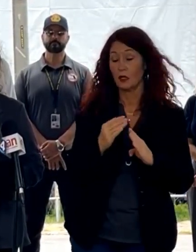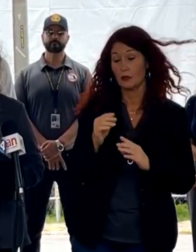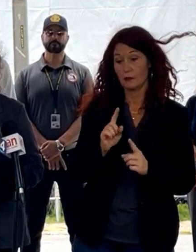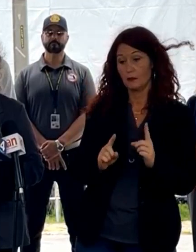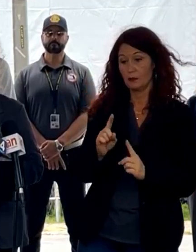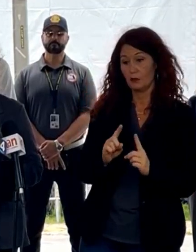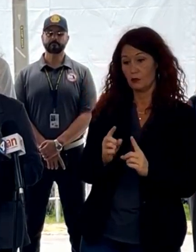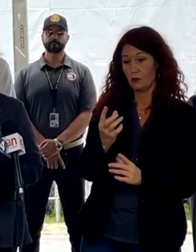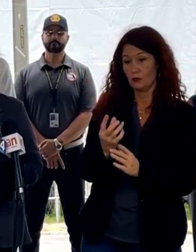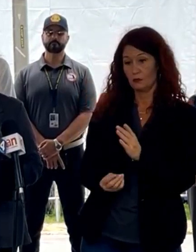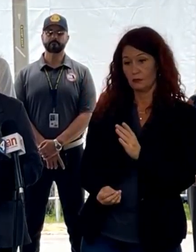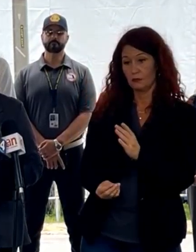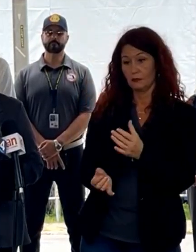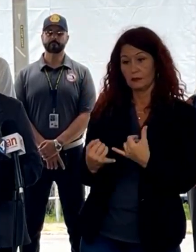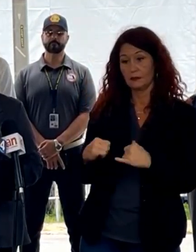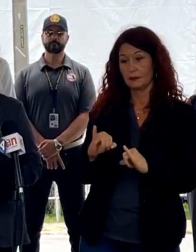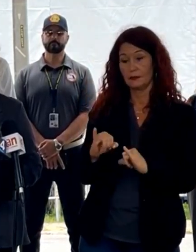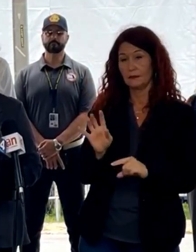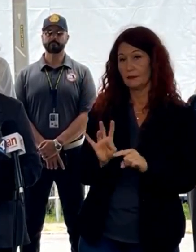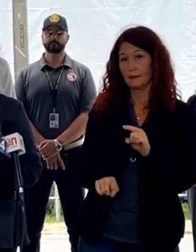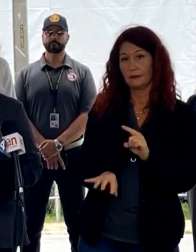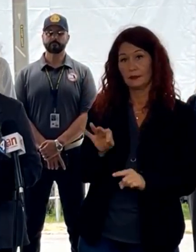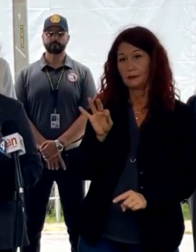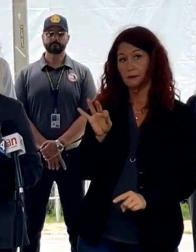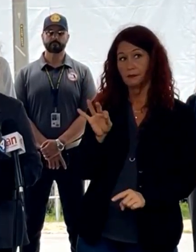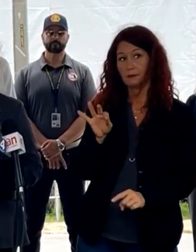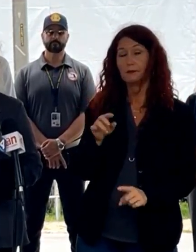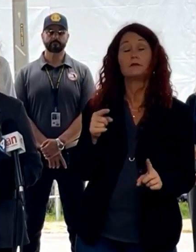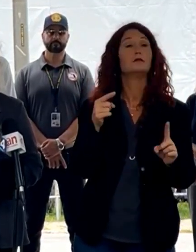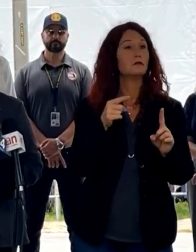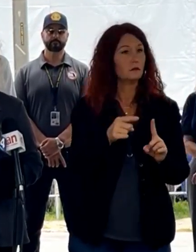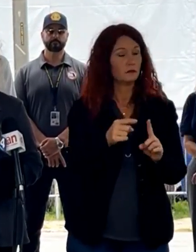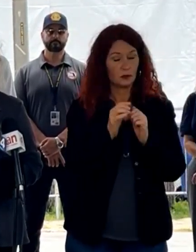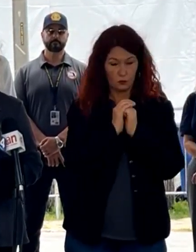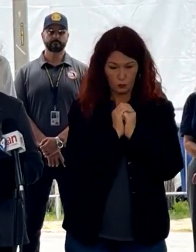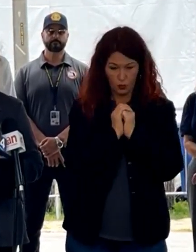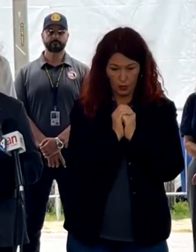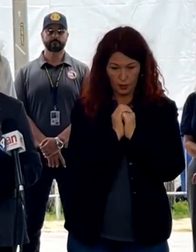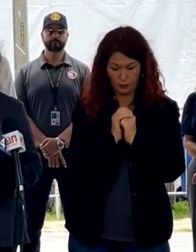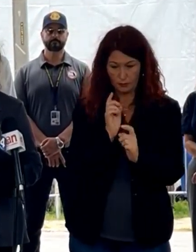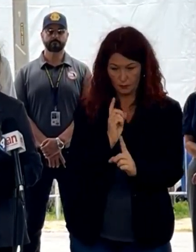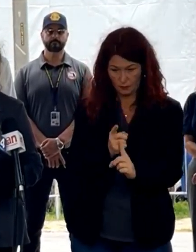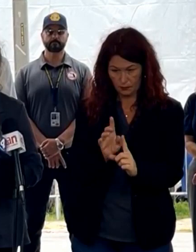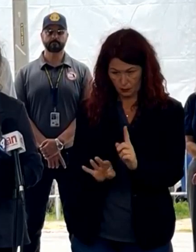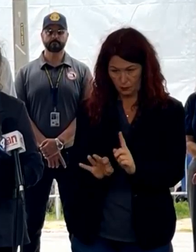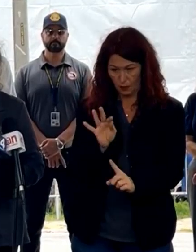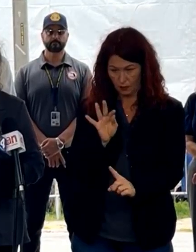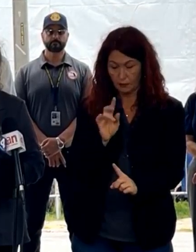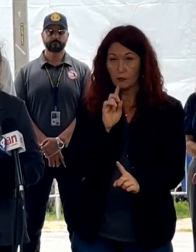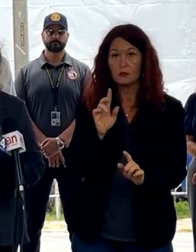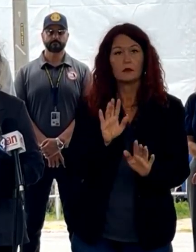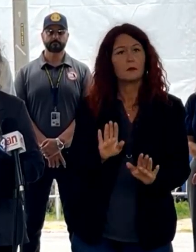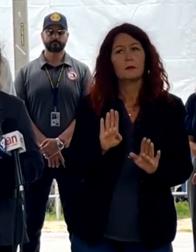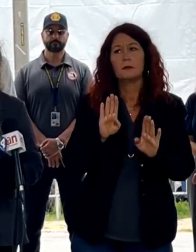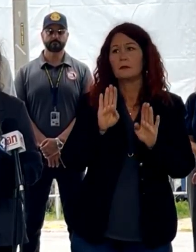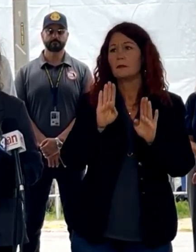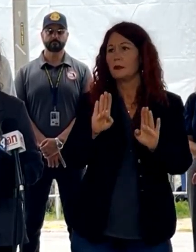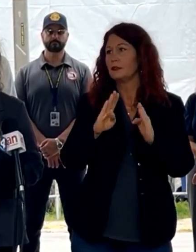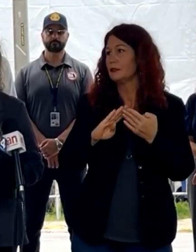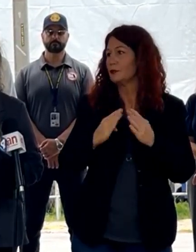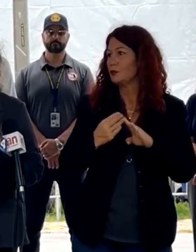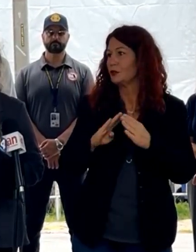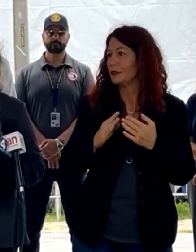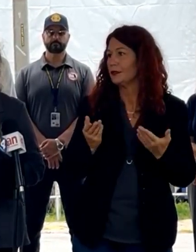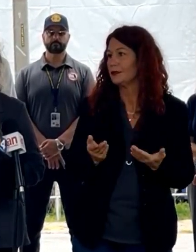And please keep that in mind. That's what we're praying for. That's what we're working for. We have an amazing community, and our full